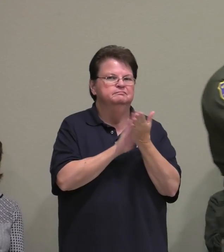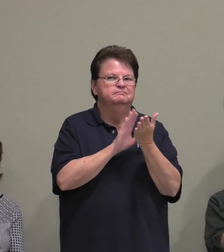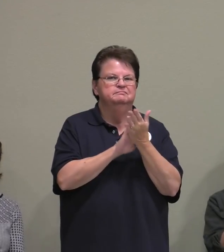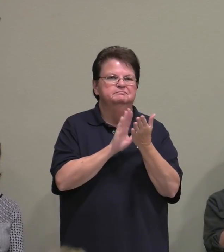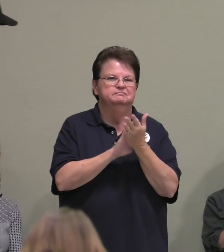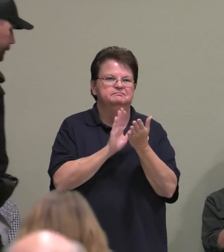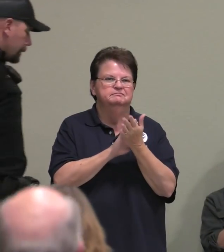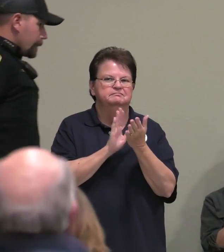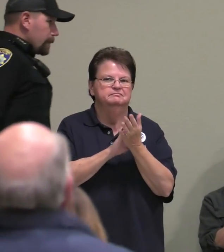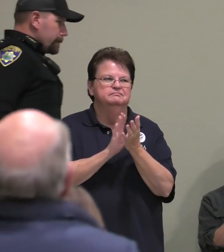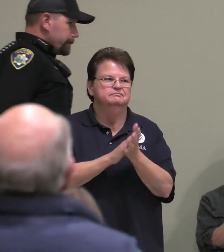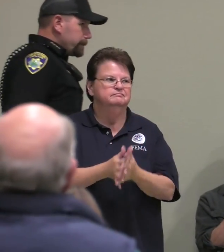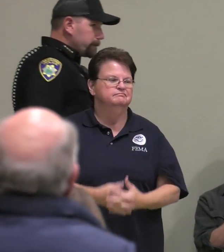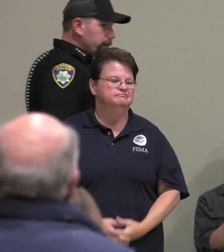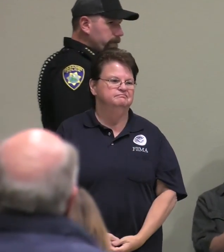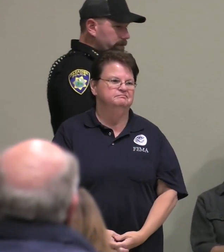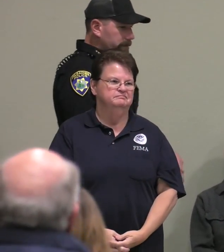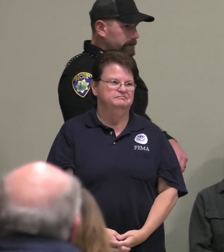Oh, guys, thank you.